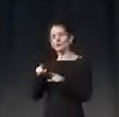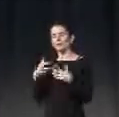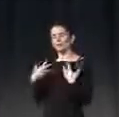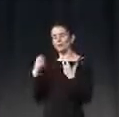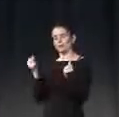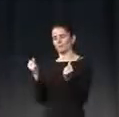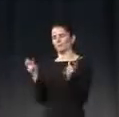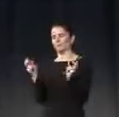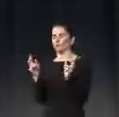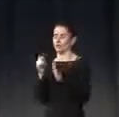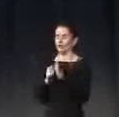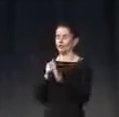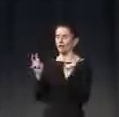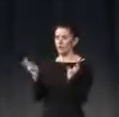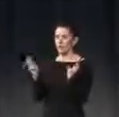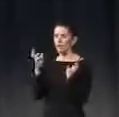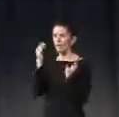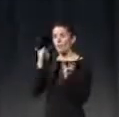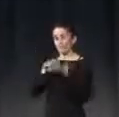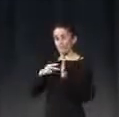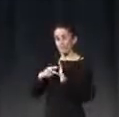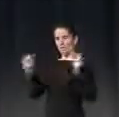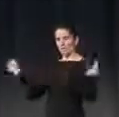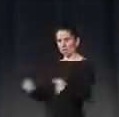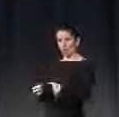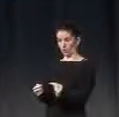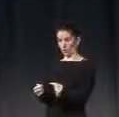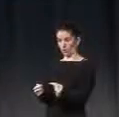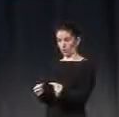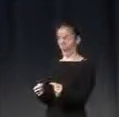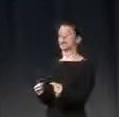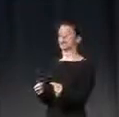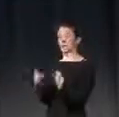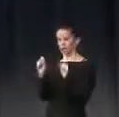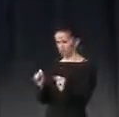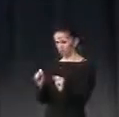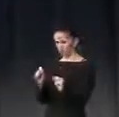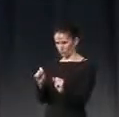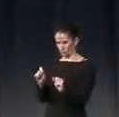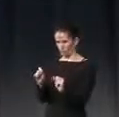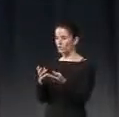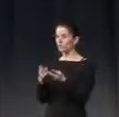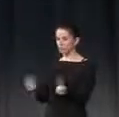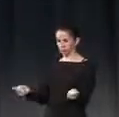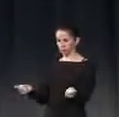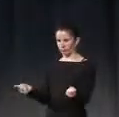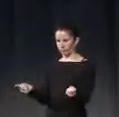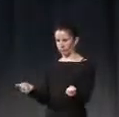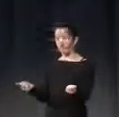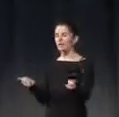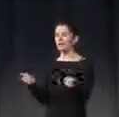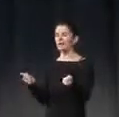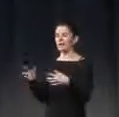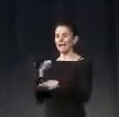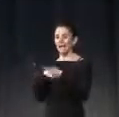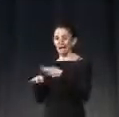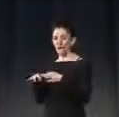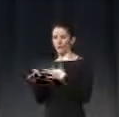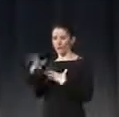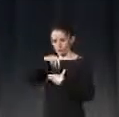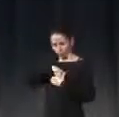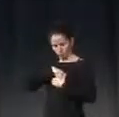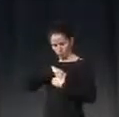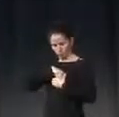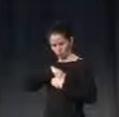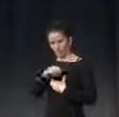implied injury and amenability to repair as opposed to innateness, like which defect implied. It enters telephone engineering